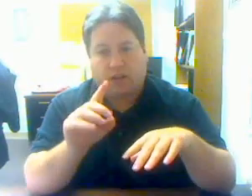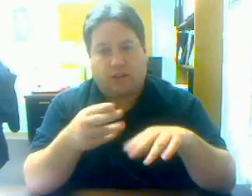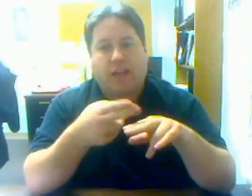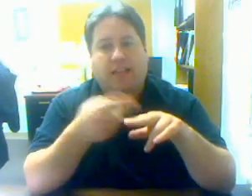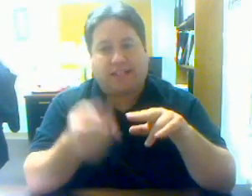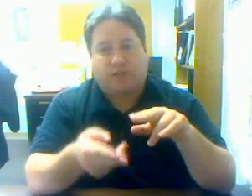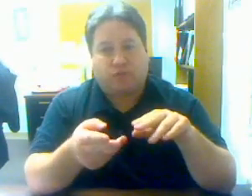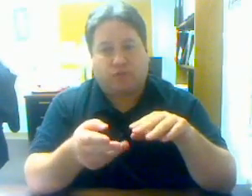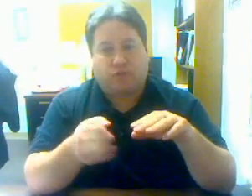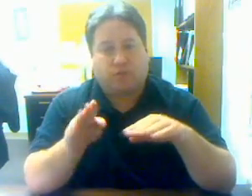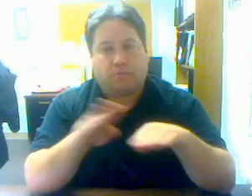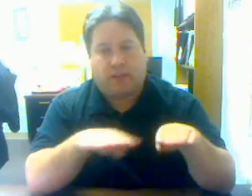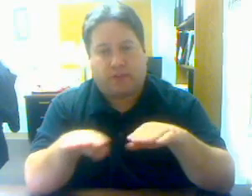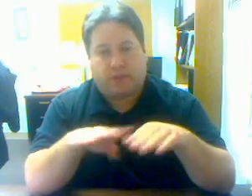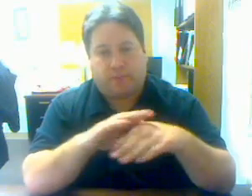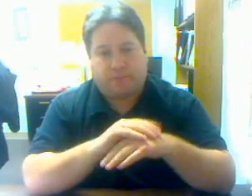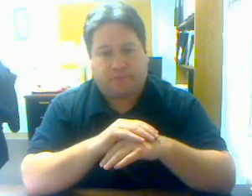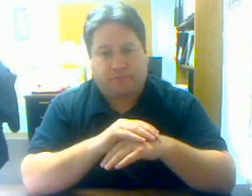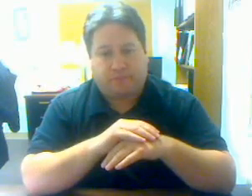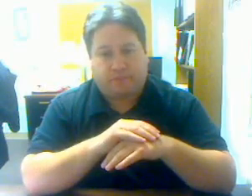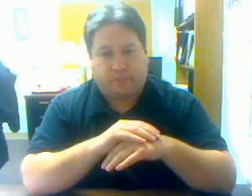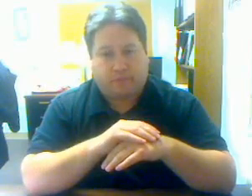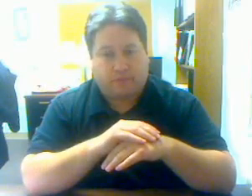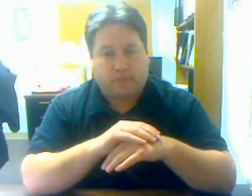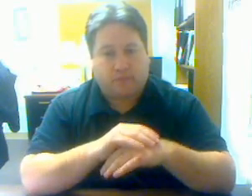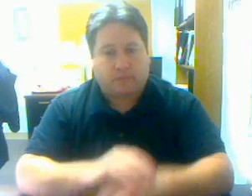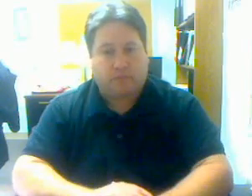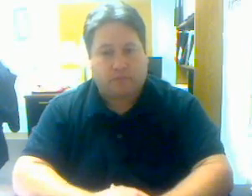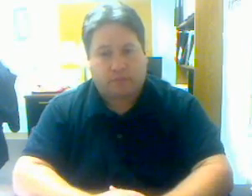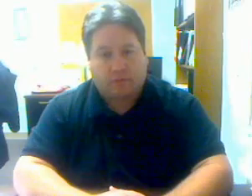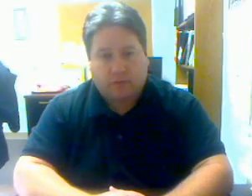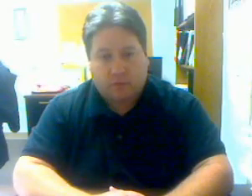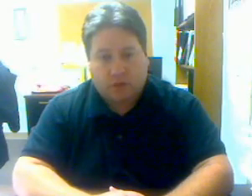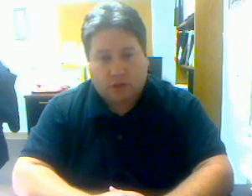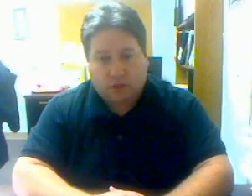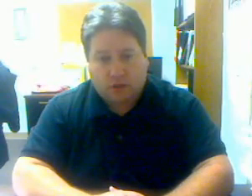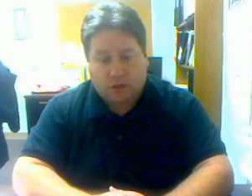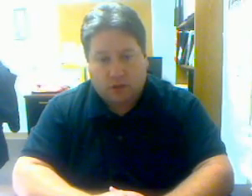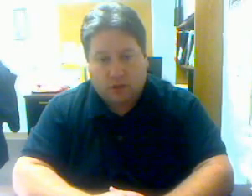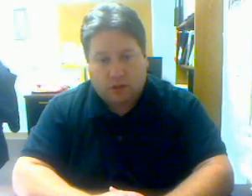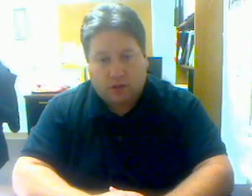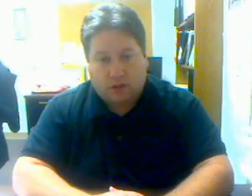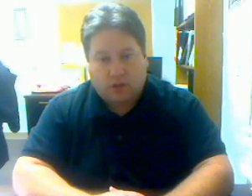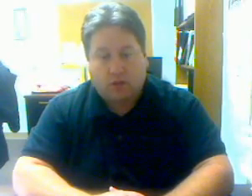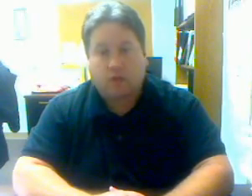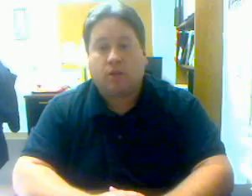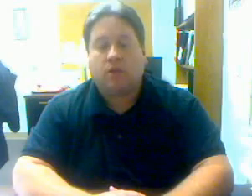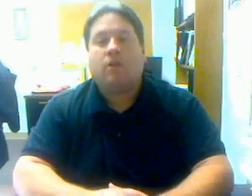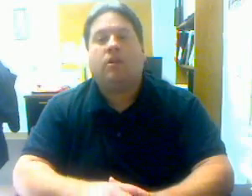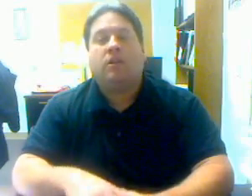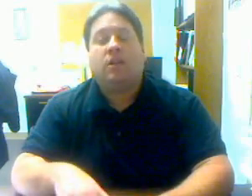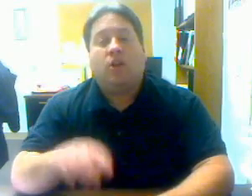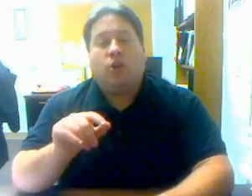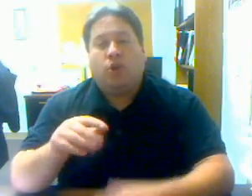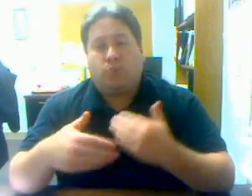state. We're very limited to what we can use as a decelerative procedure, which is why it's important that you follow the behavior plans, because we are